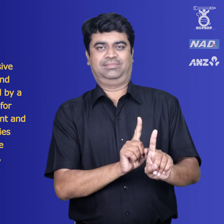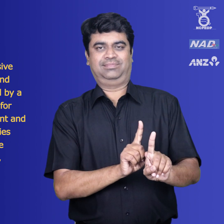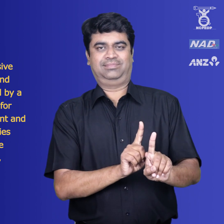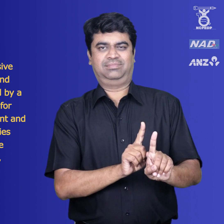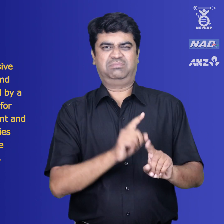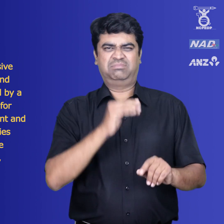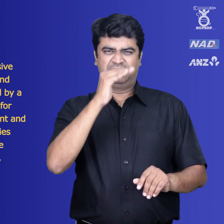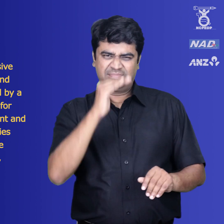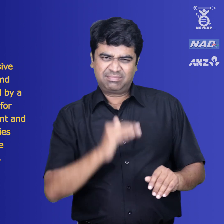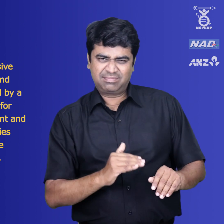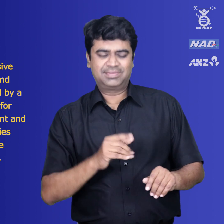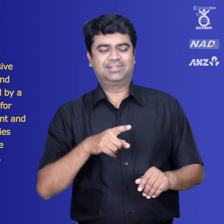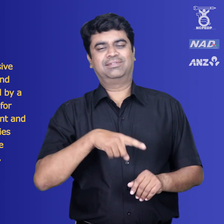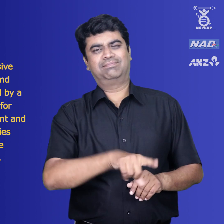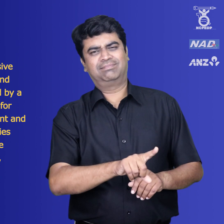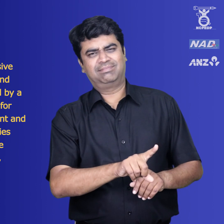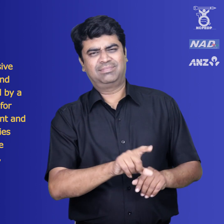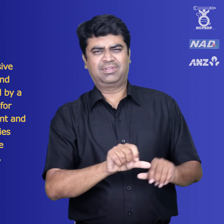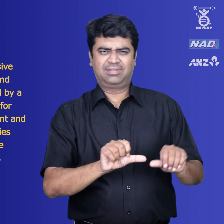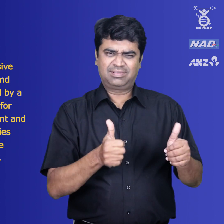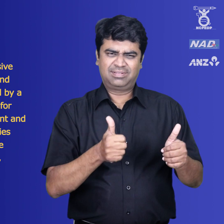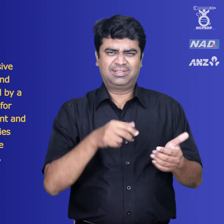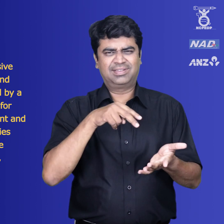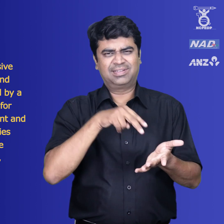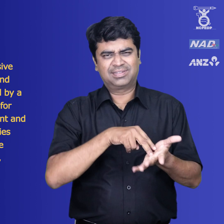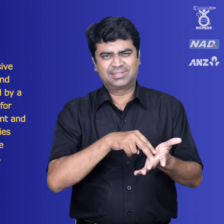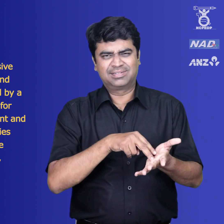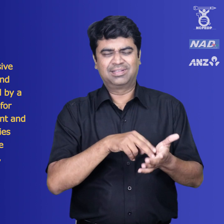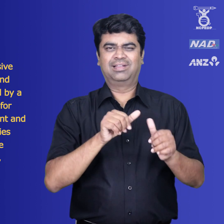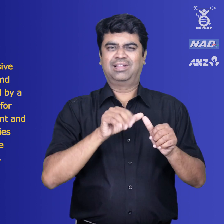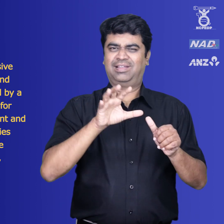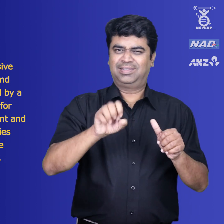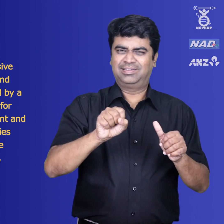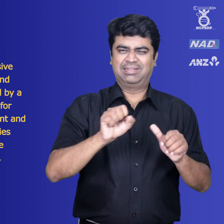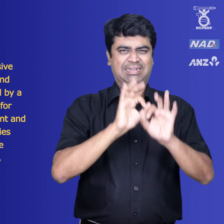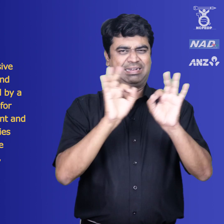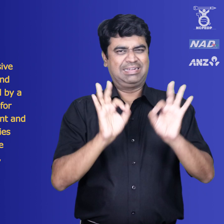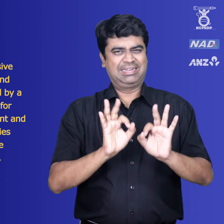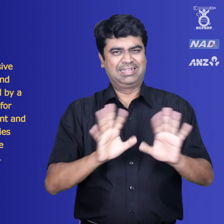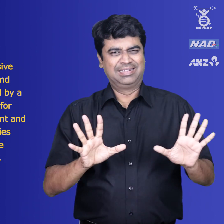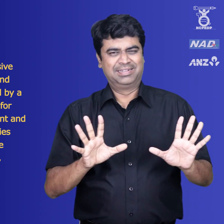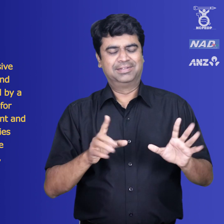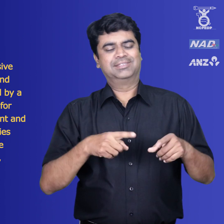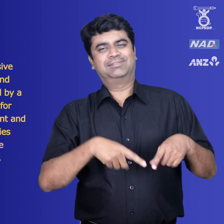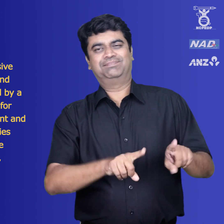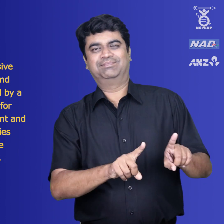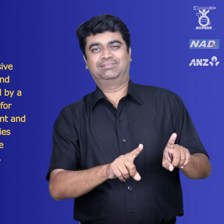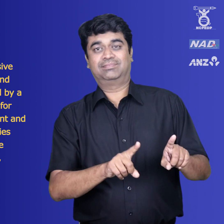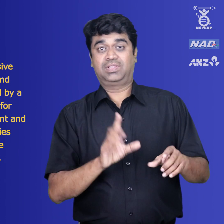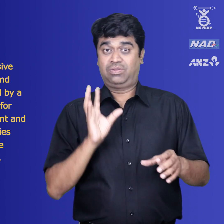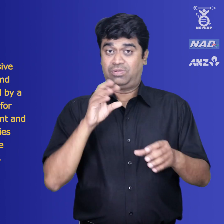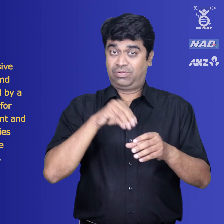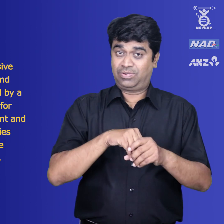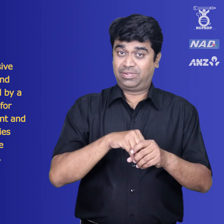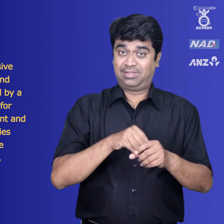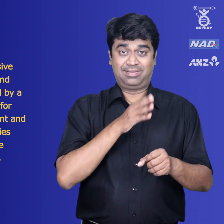facilities, and participating in all areas of life, including education,